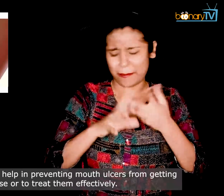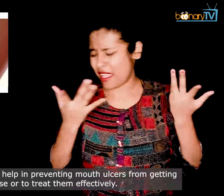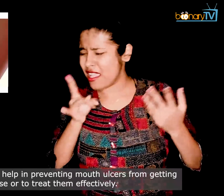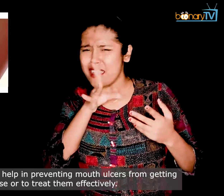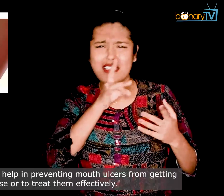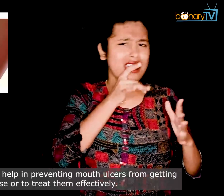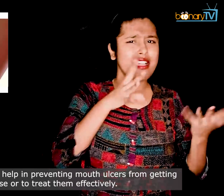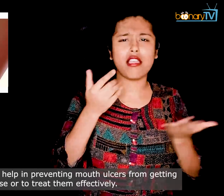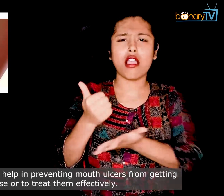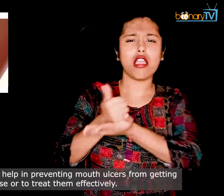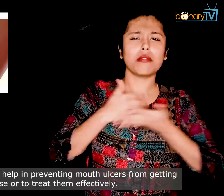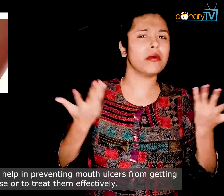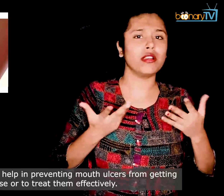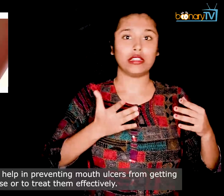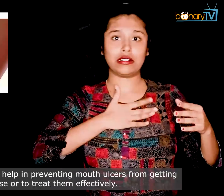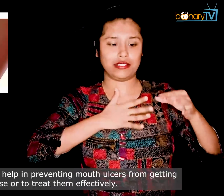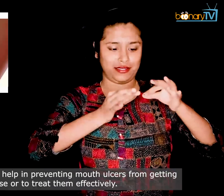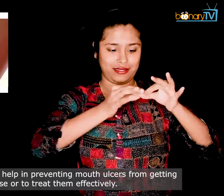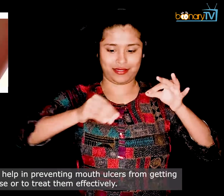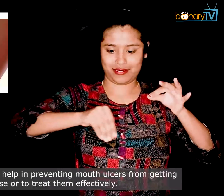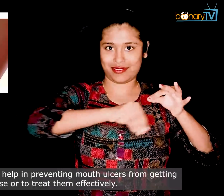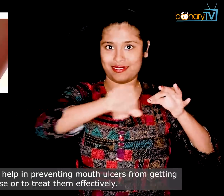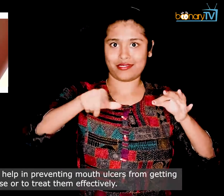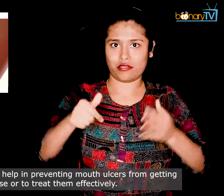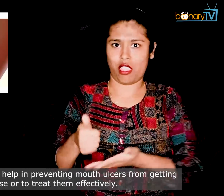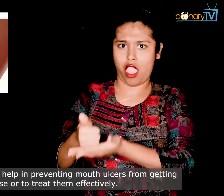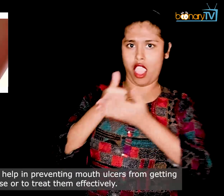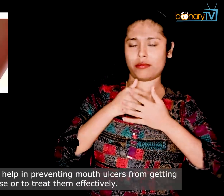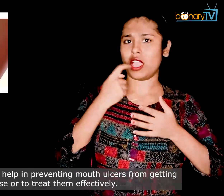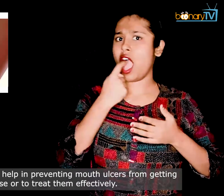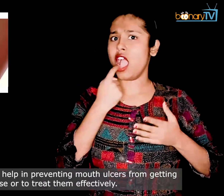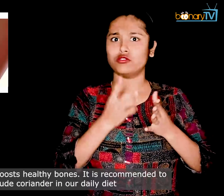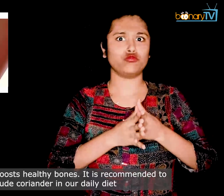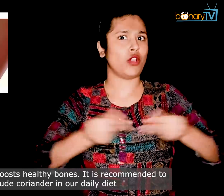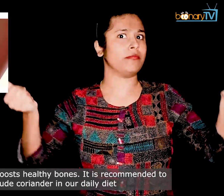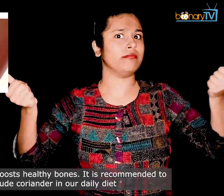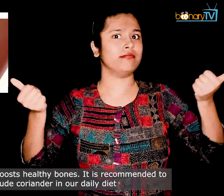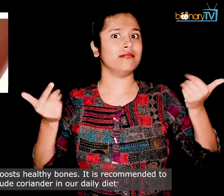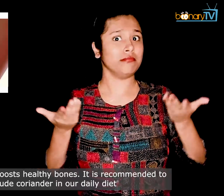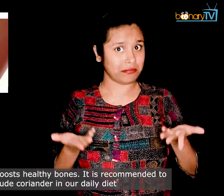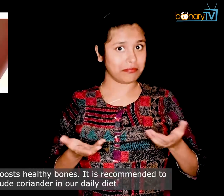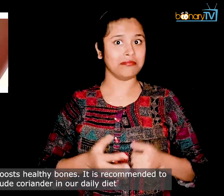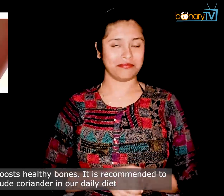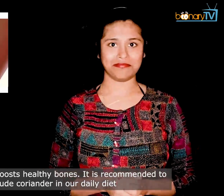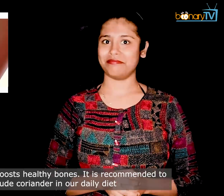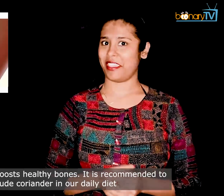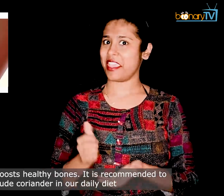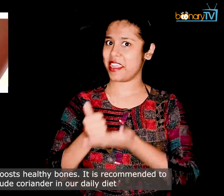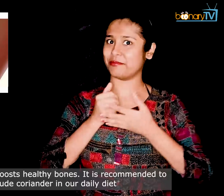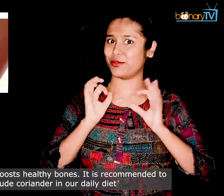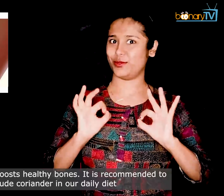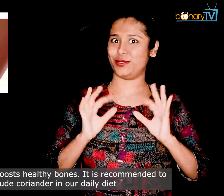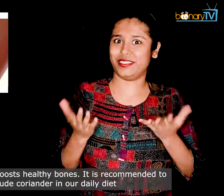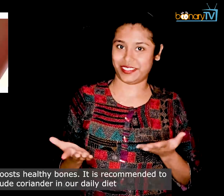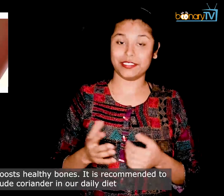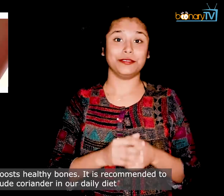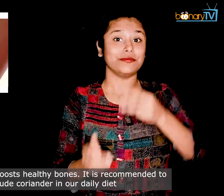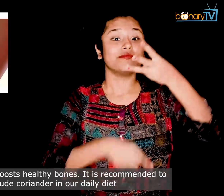getting worse or to treat them effectively. Coriander also boosts